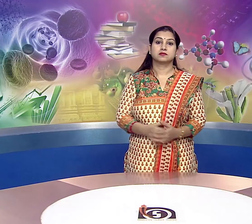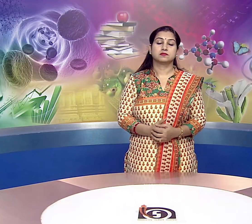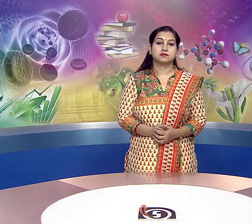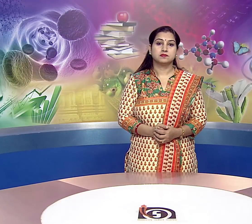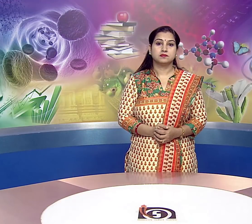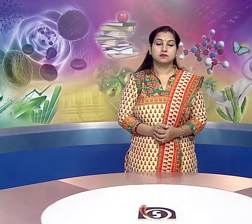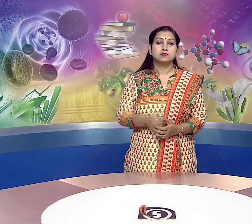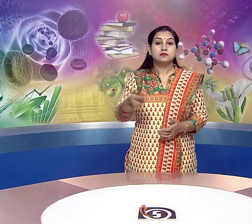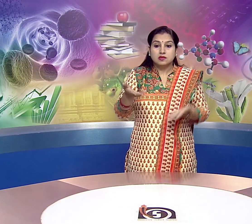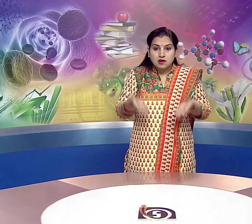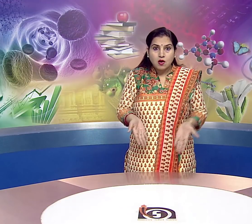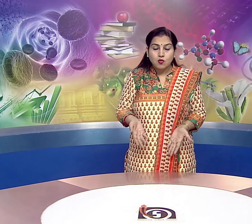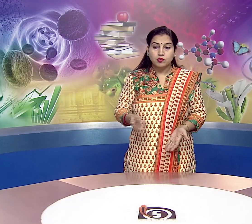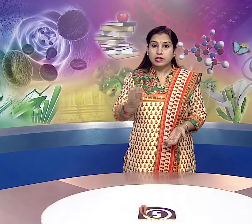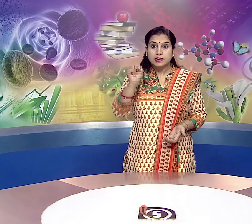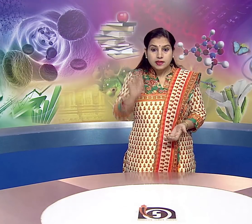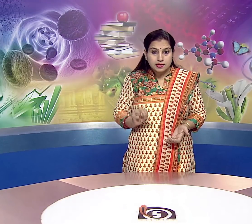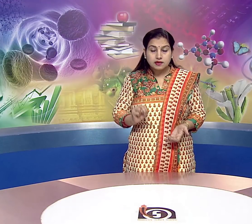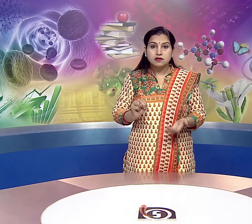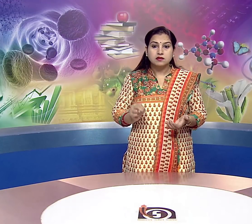to the need for all of us to live in